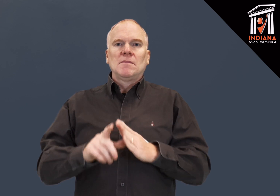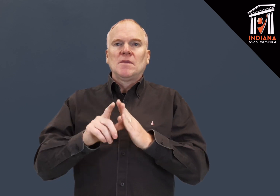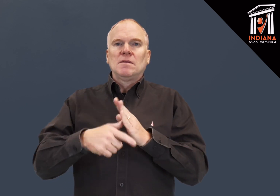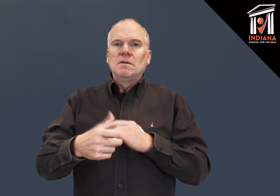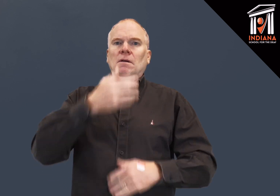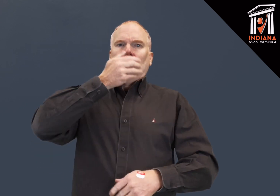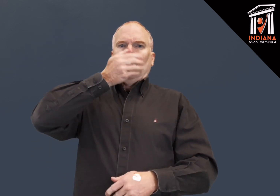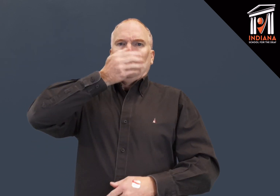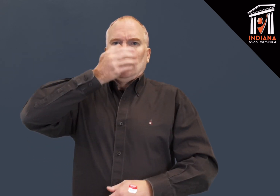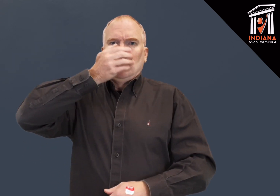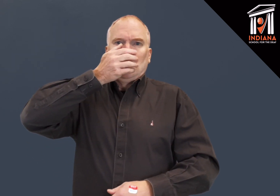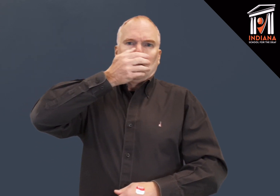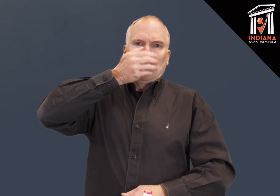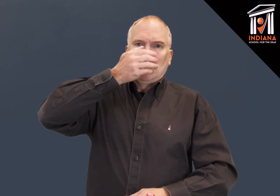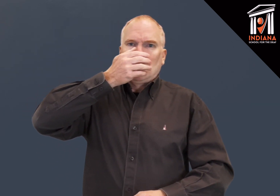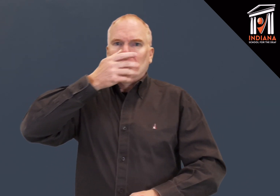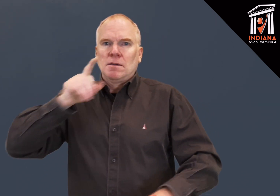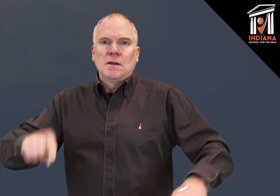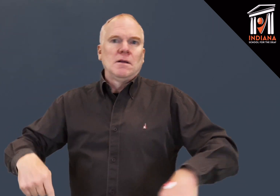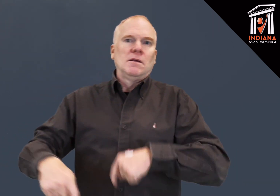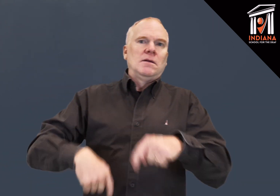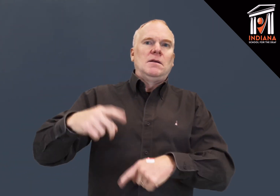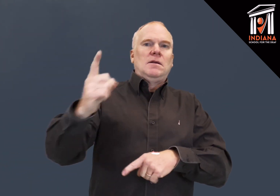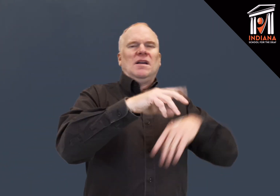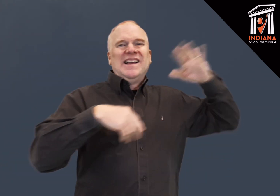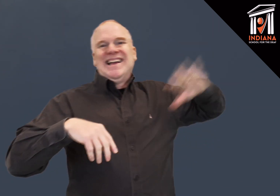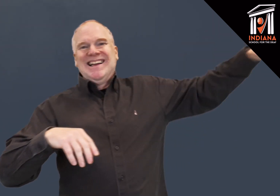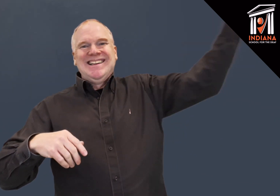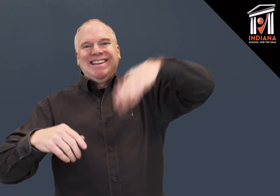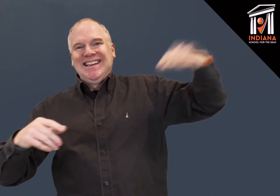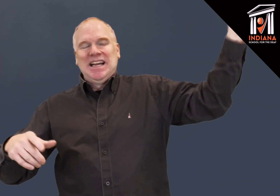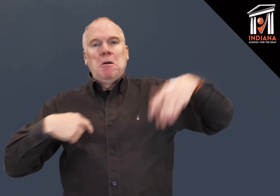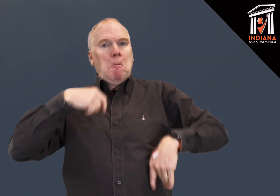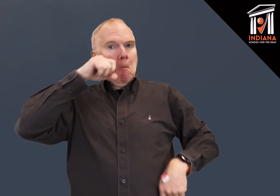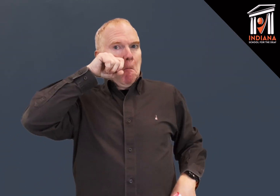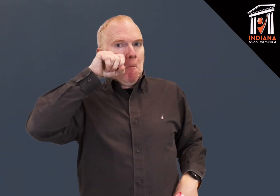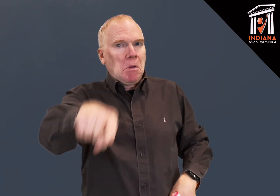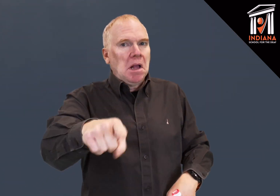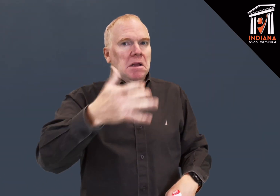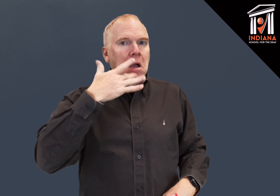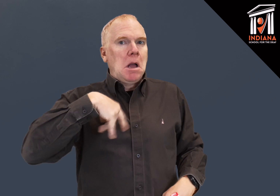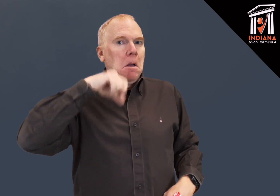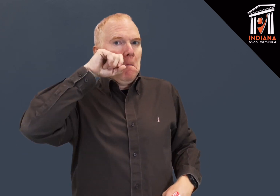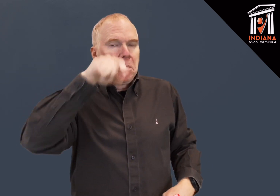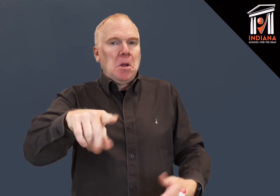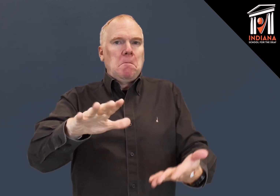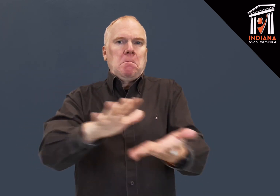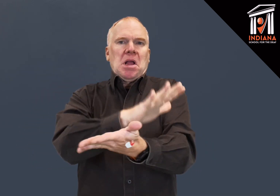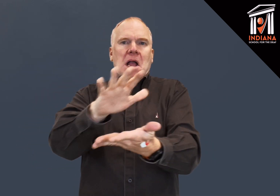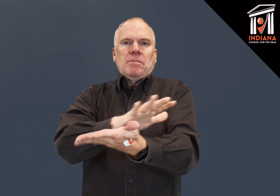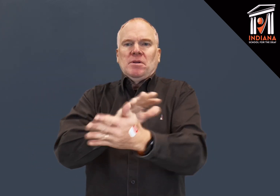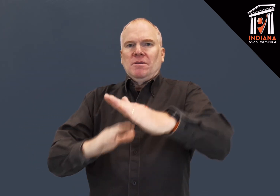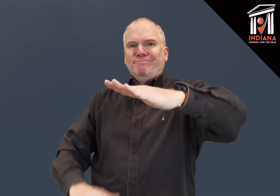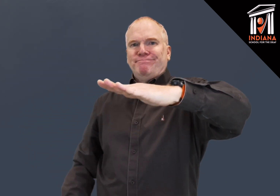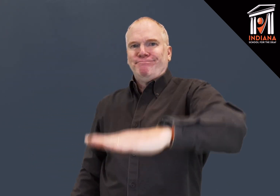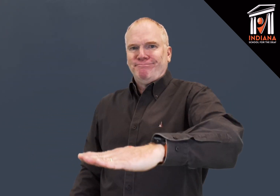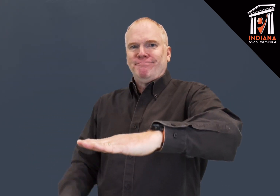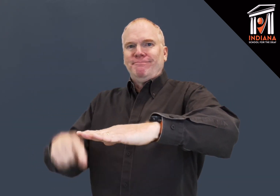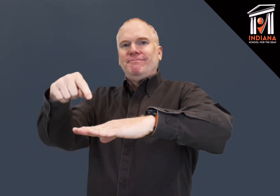go. Then next thing I knew, a woman came up and she was talking to me, obviously, and she was calling someone else. Luckily, I happened to